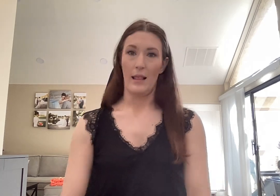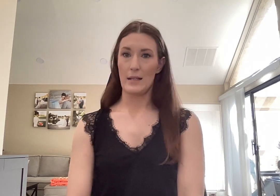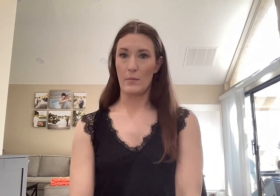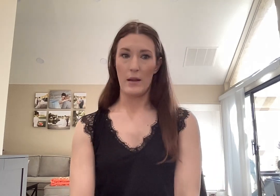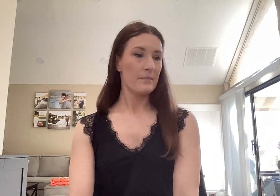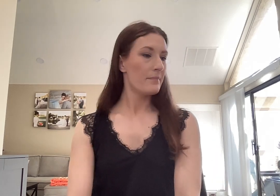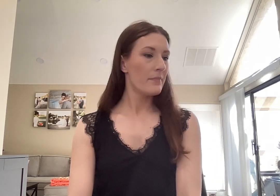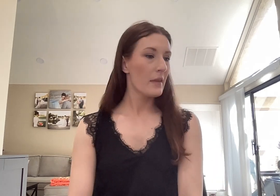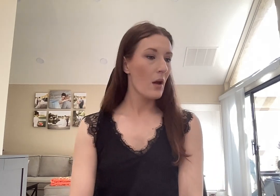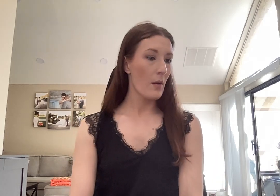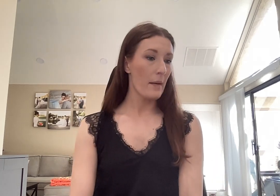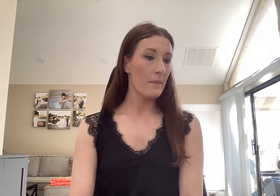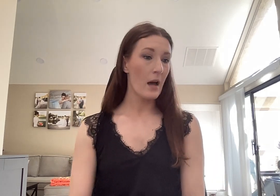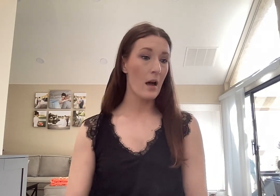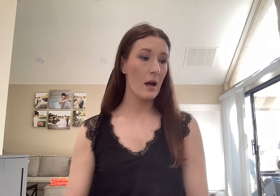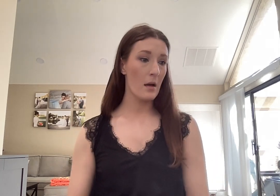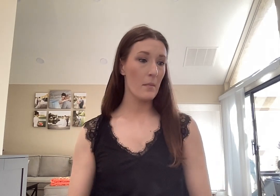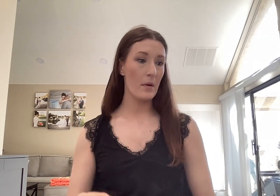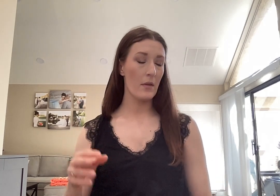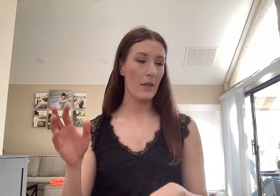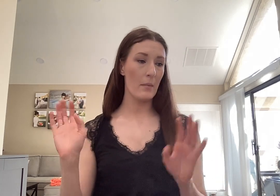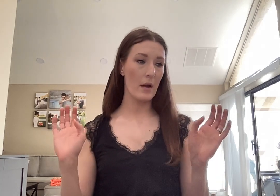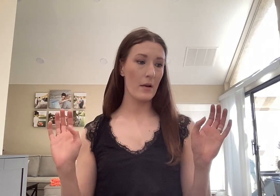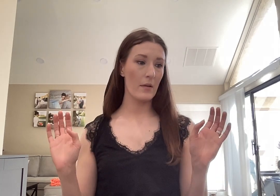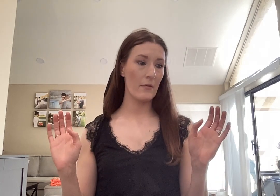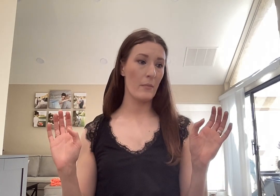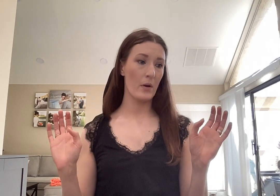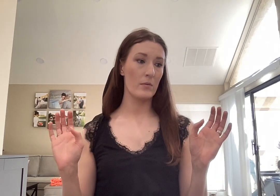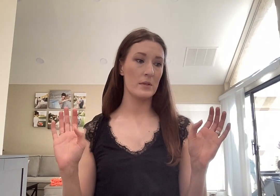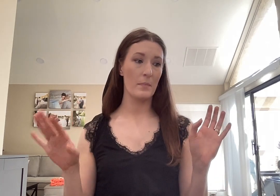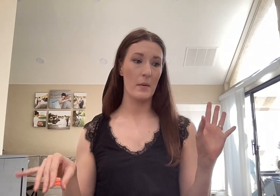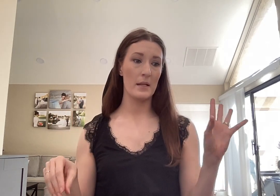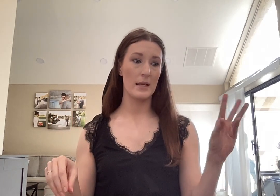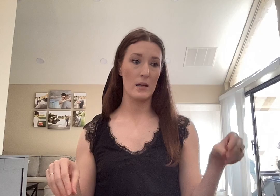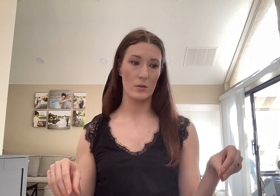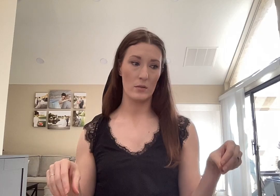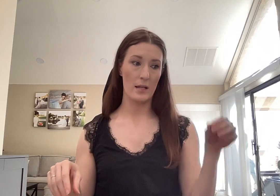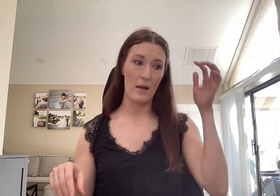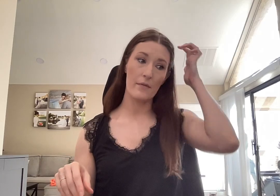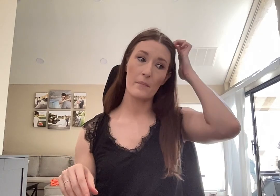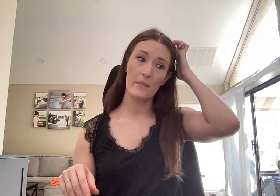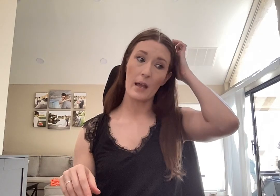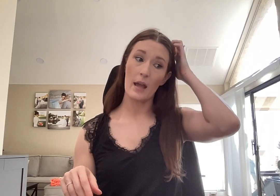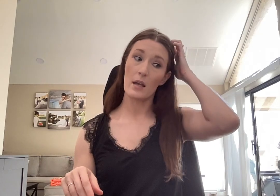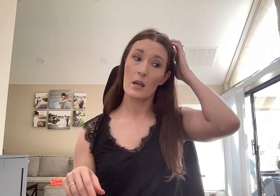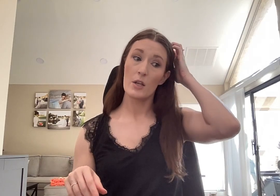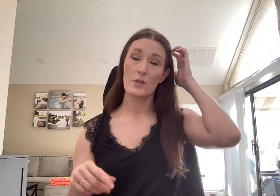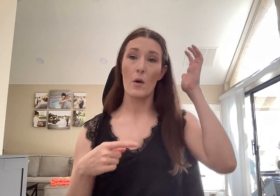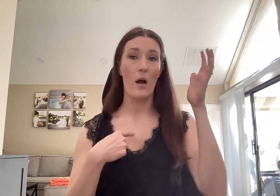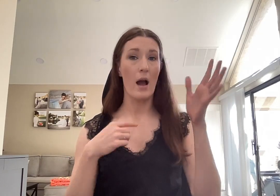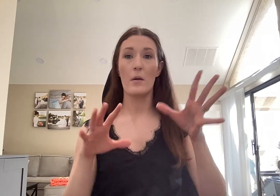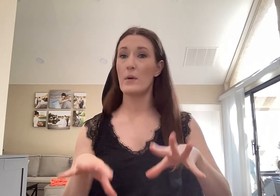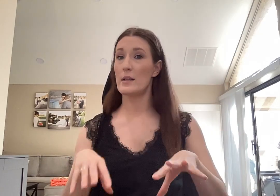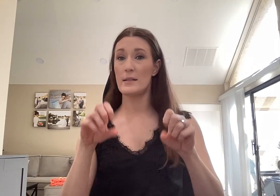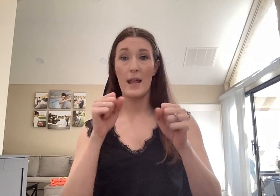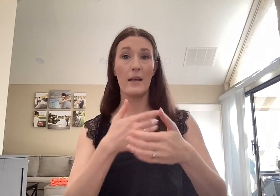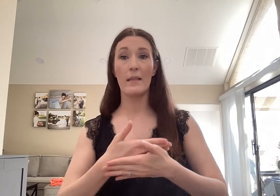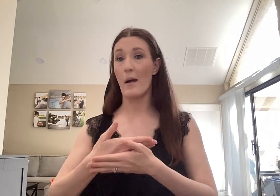Last one. Okay. The amount of bones babies and adults have. Okay, so I was taking that